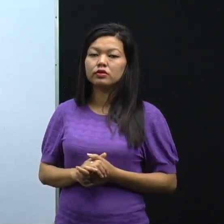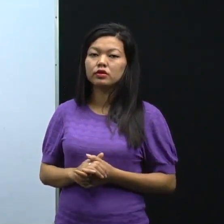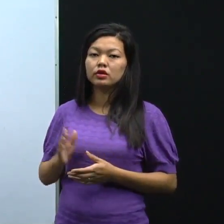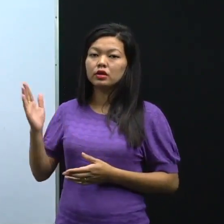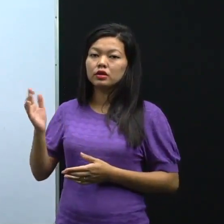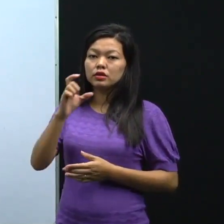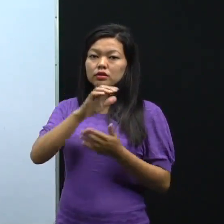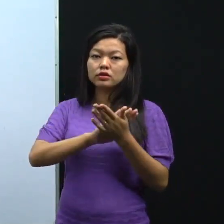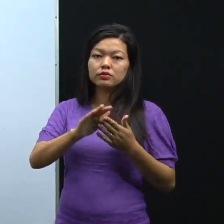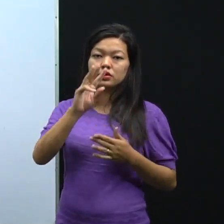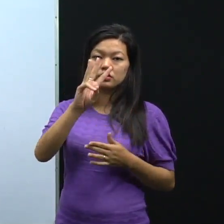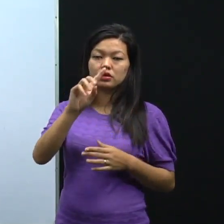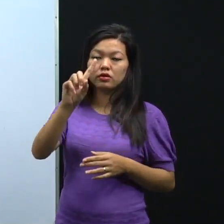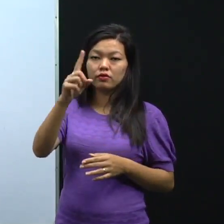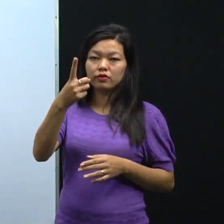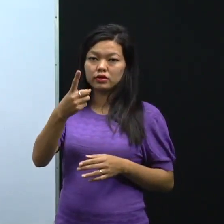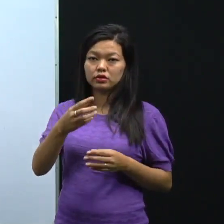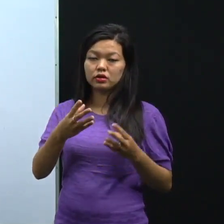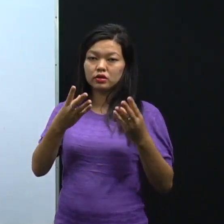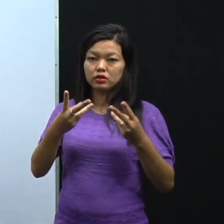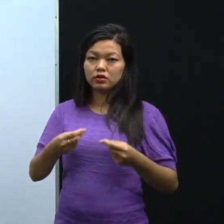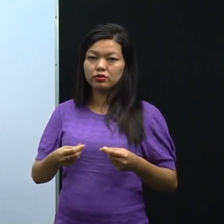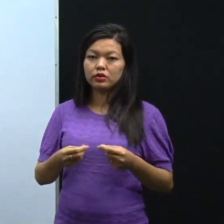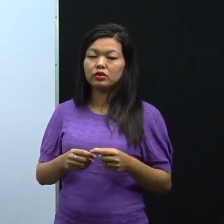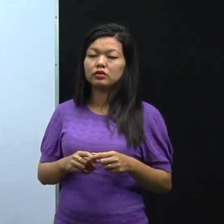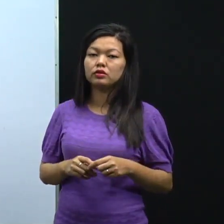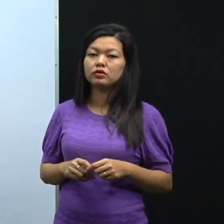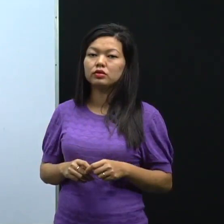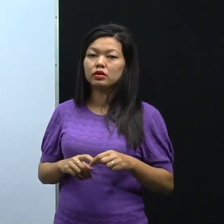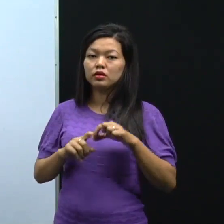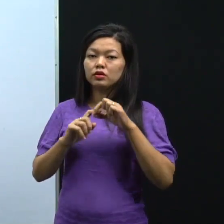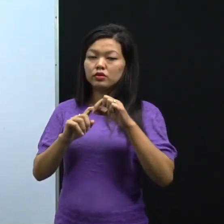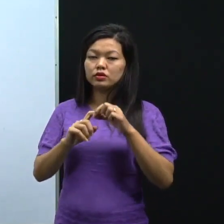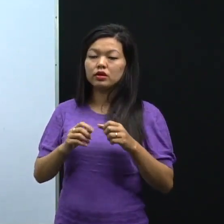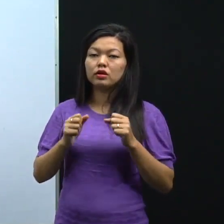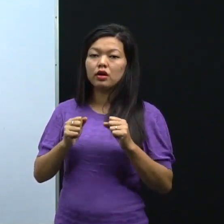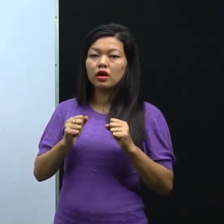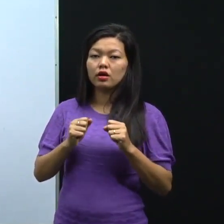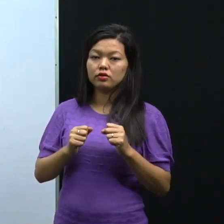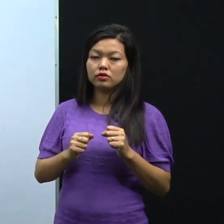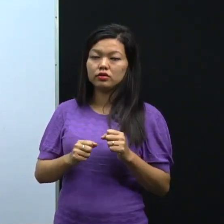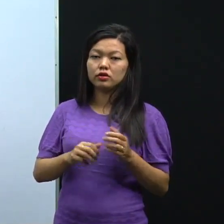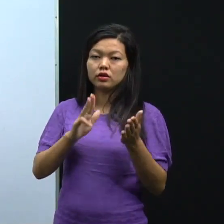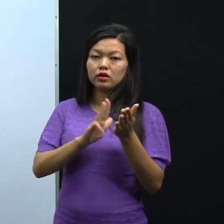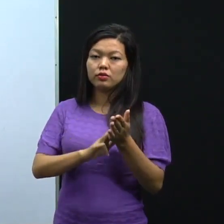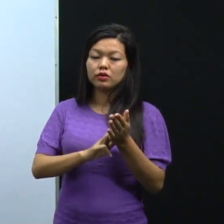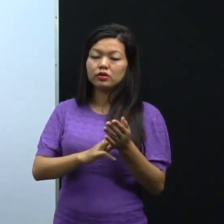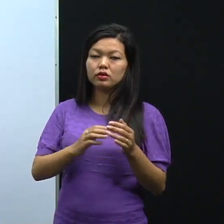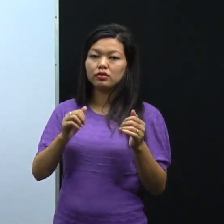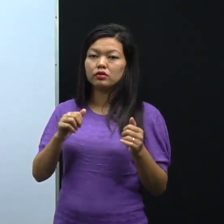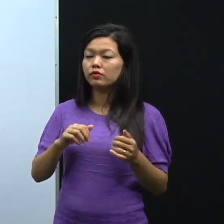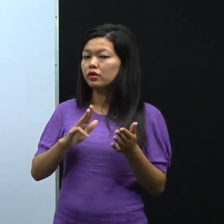in the third chapter, the first numerical that we have discussed is how to calculate the molecular mass, right? Now the